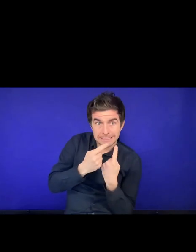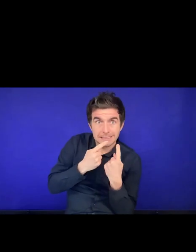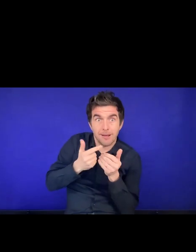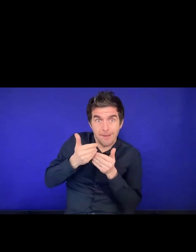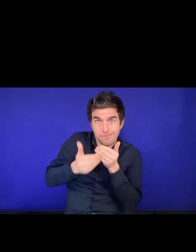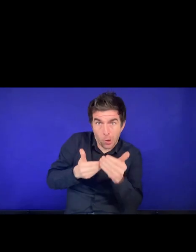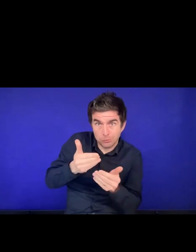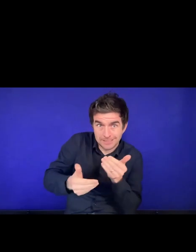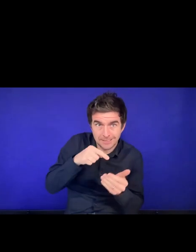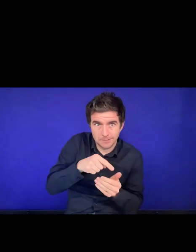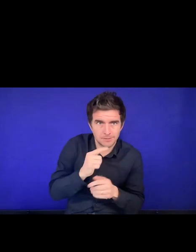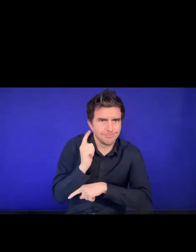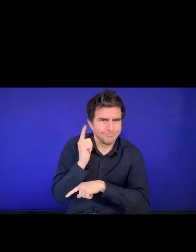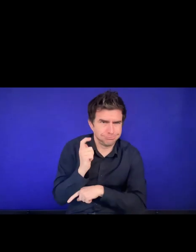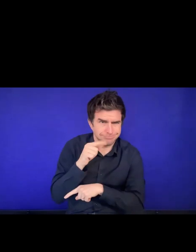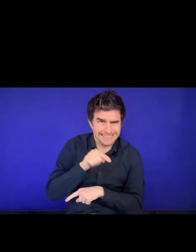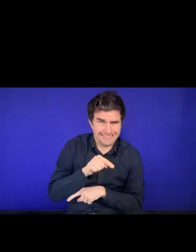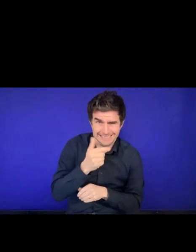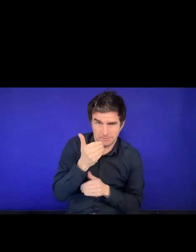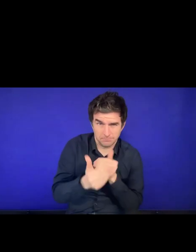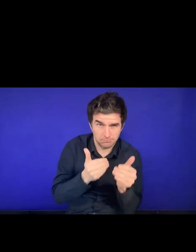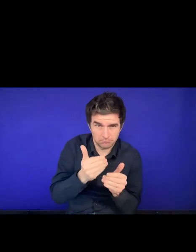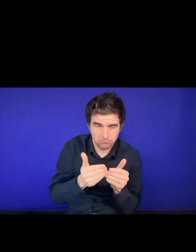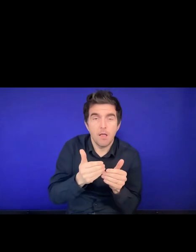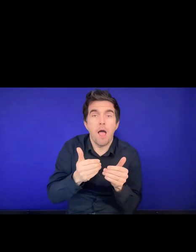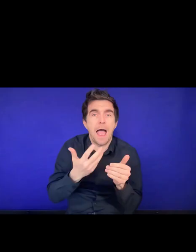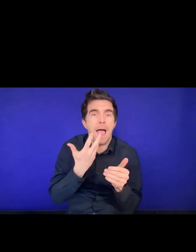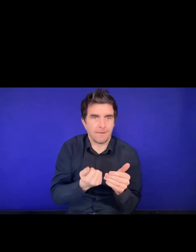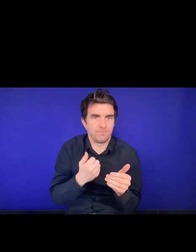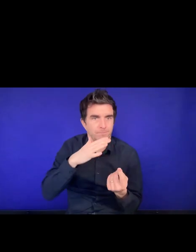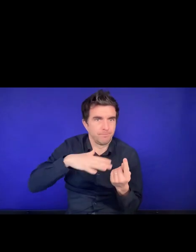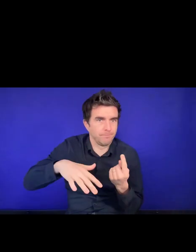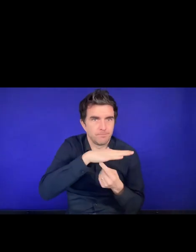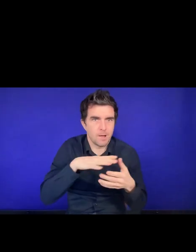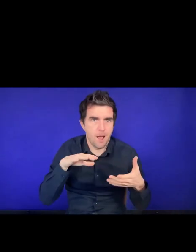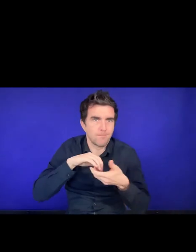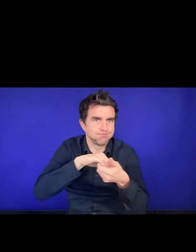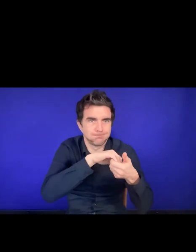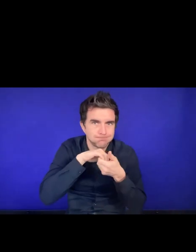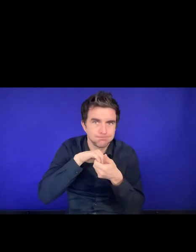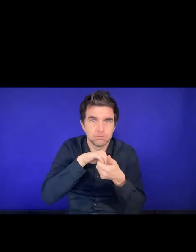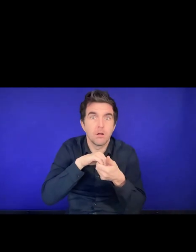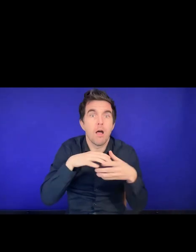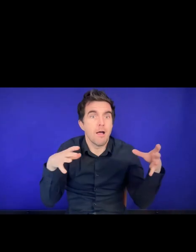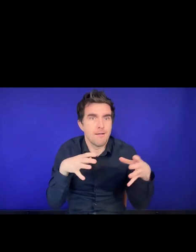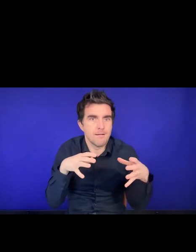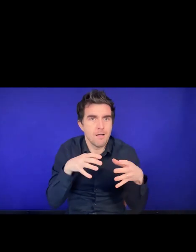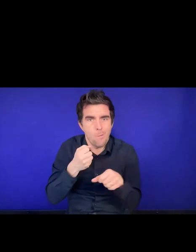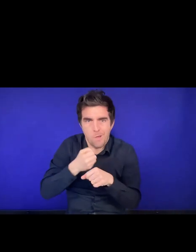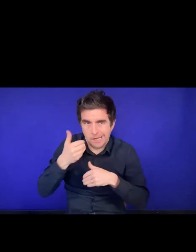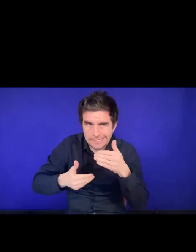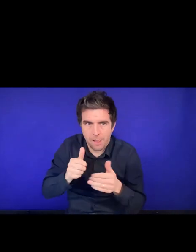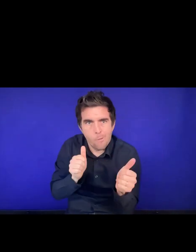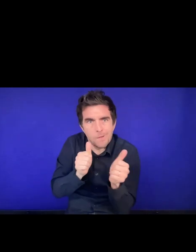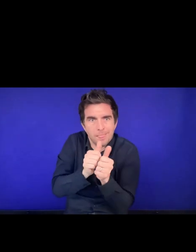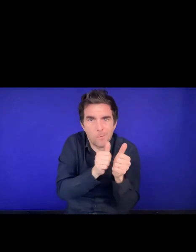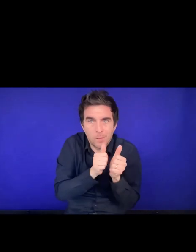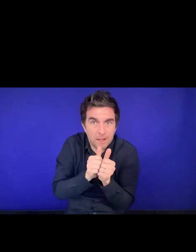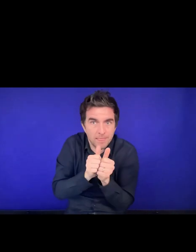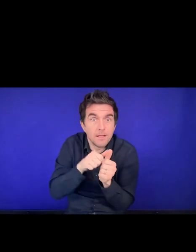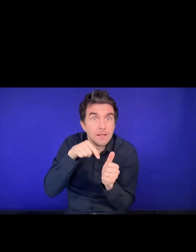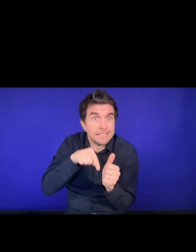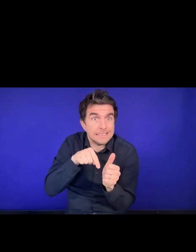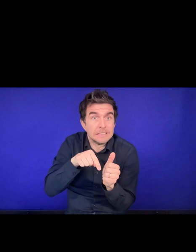replacing the data, but that you're complementing the data that already exists. And I think that's very important. We have excellent examples in places like